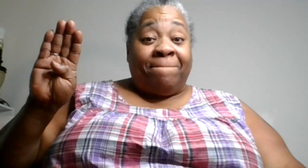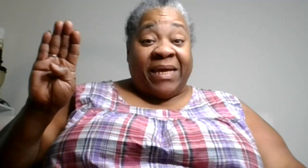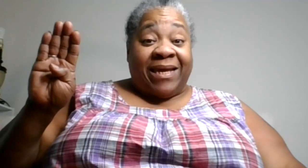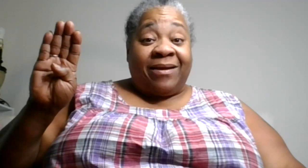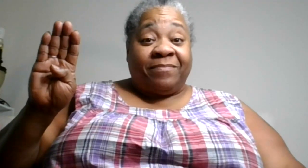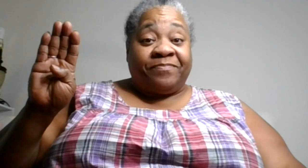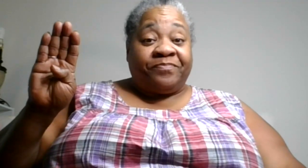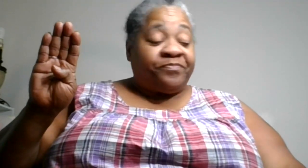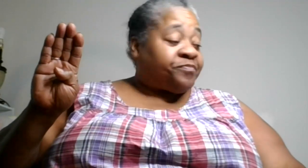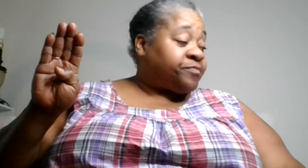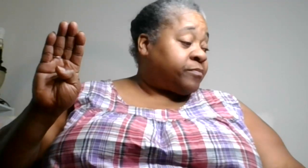B.